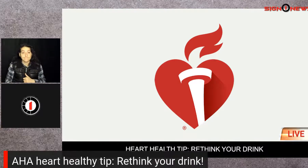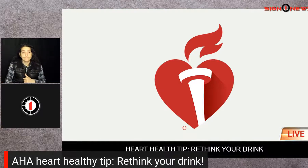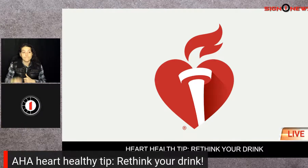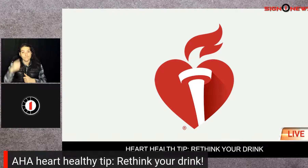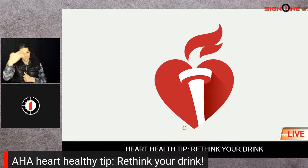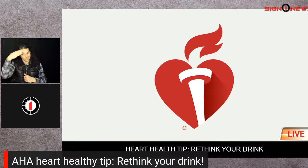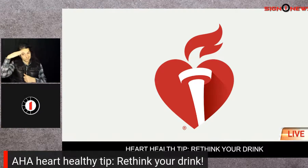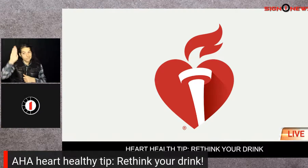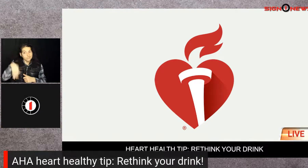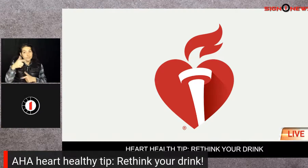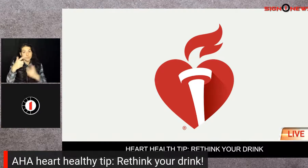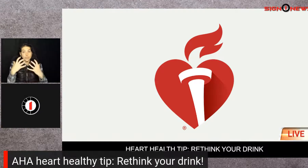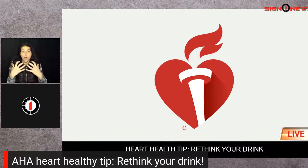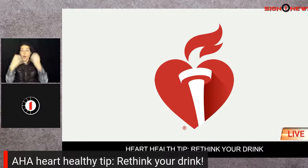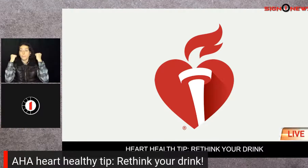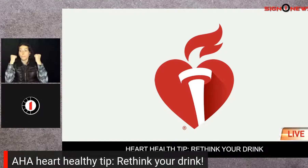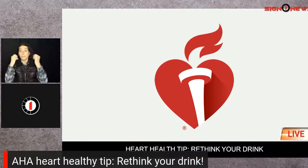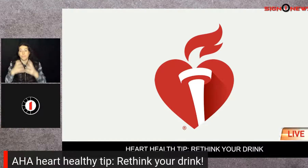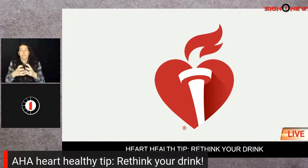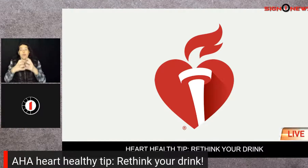rethink your drink.